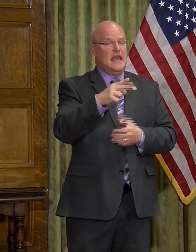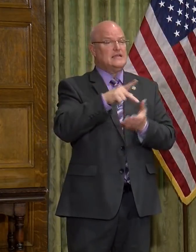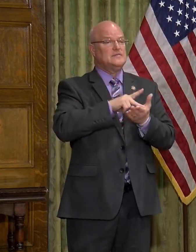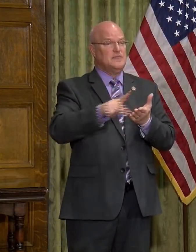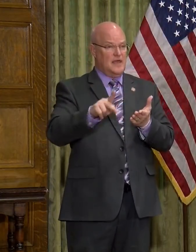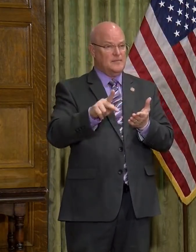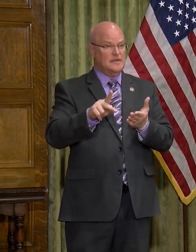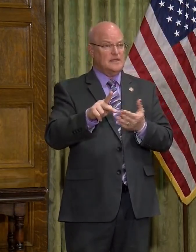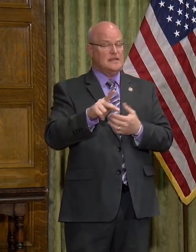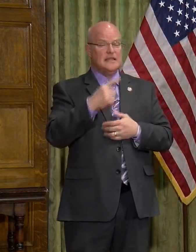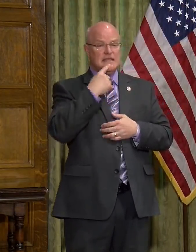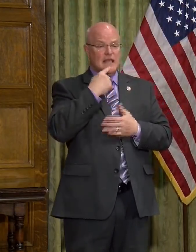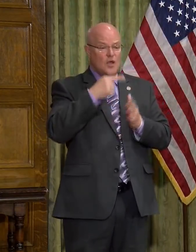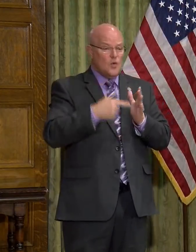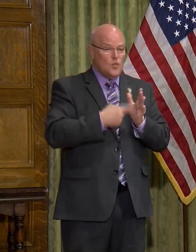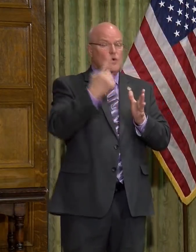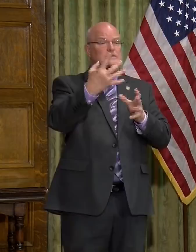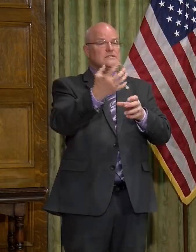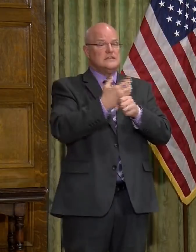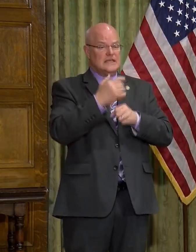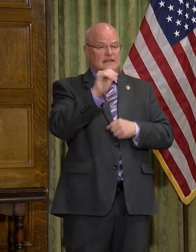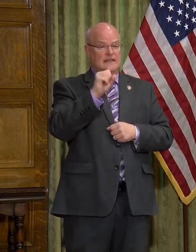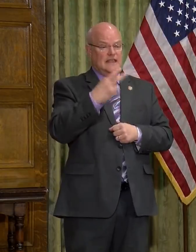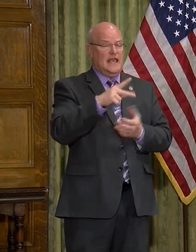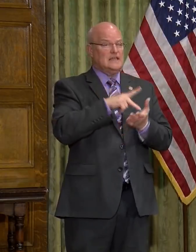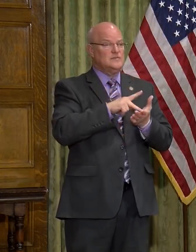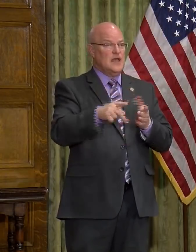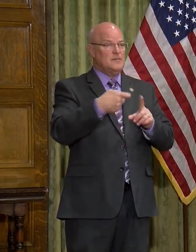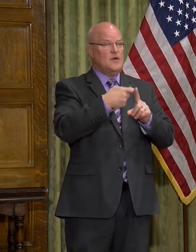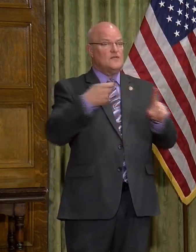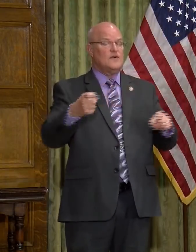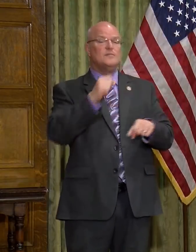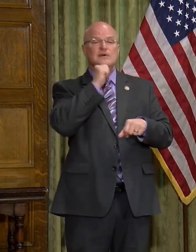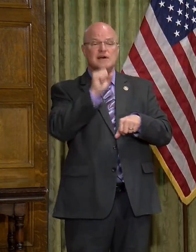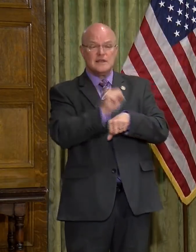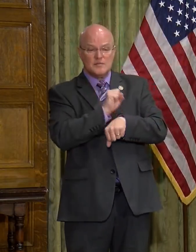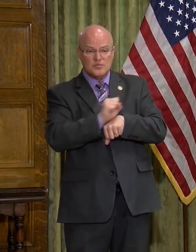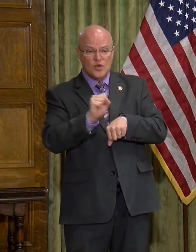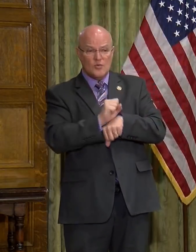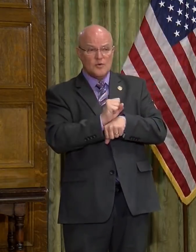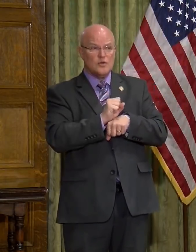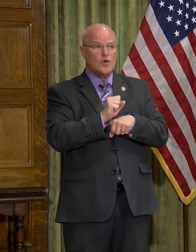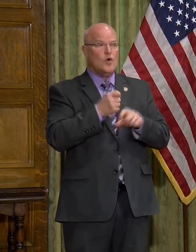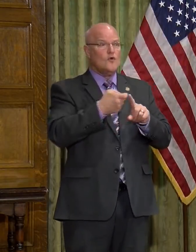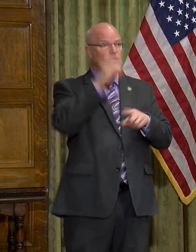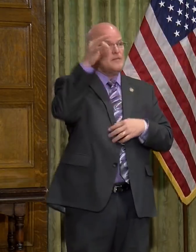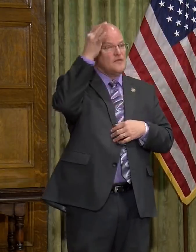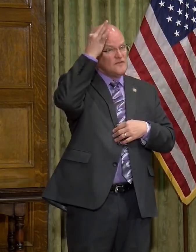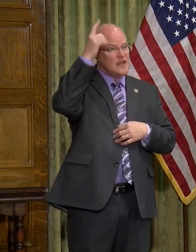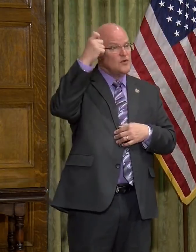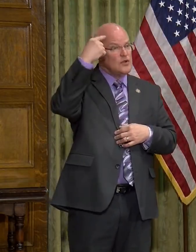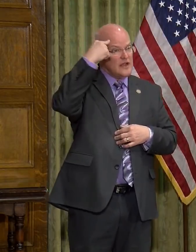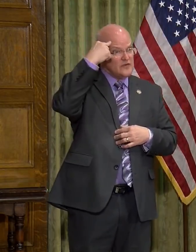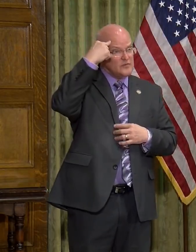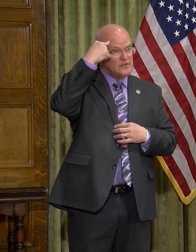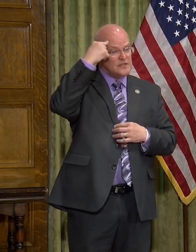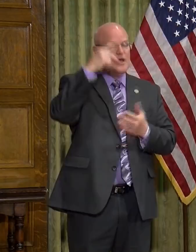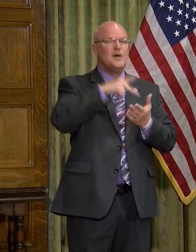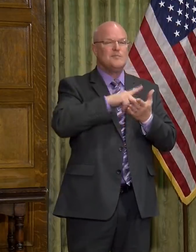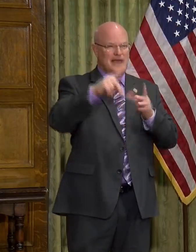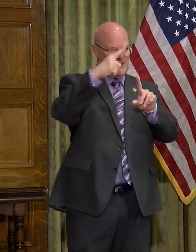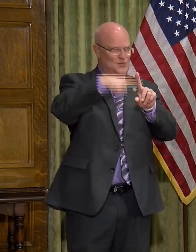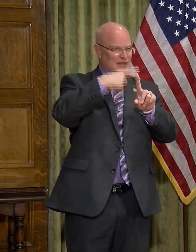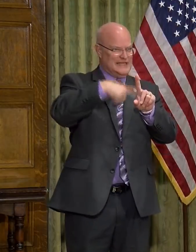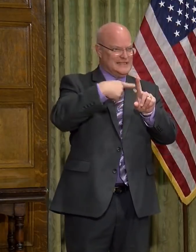do say, once you get your cash payment from unemployment, or even more so from the federal government, pay your